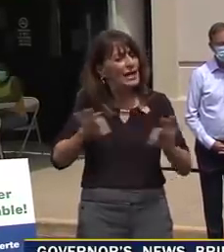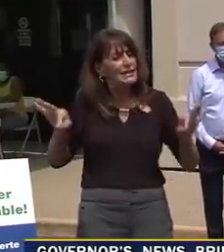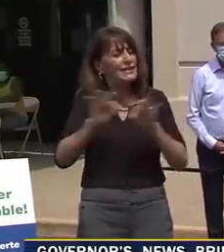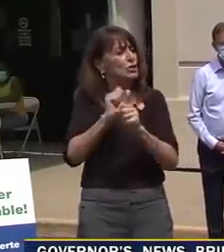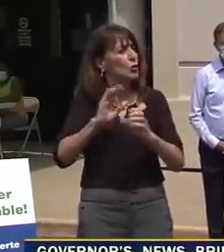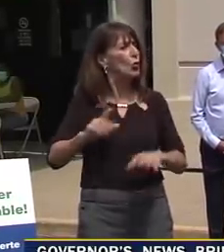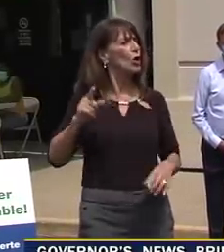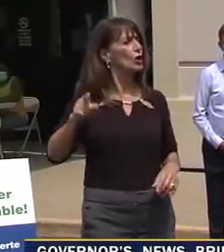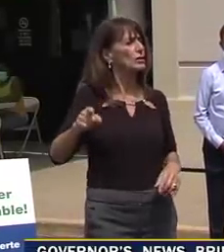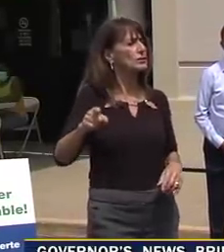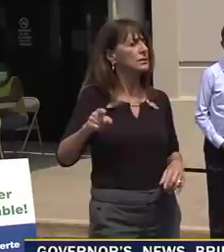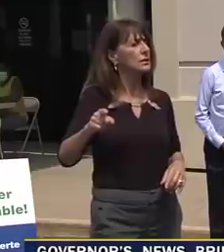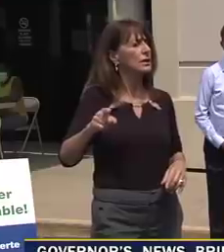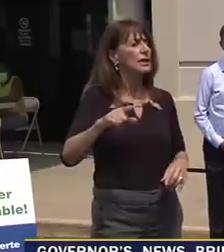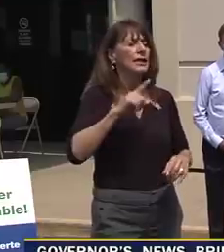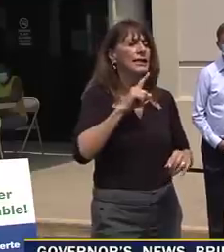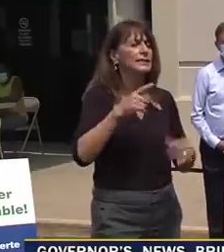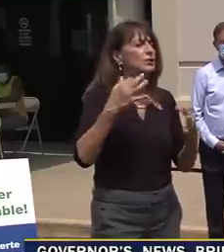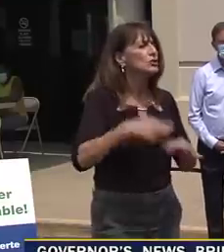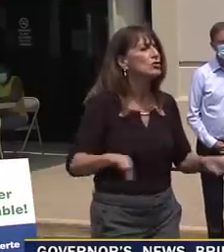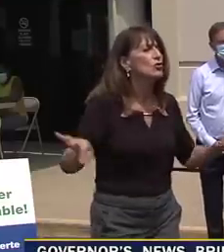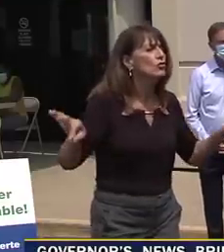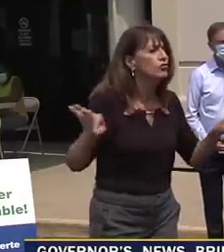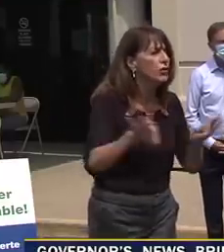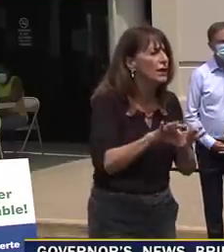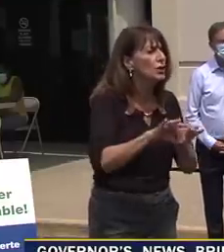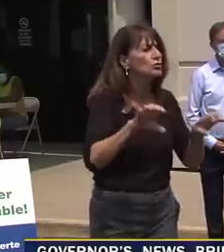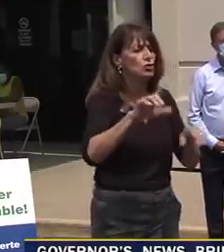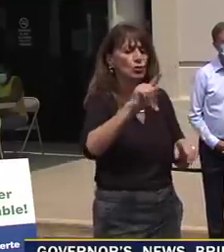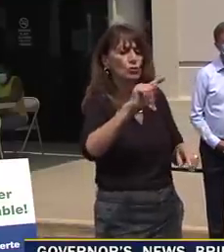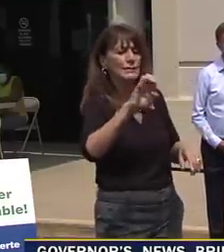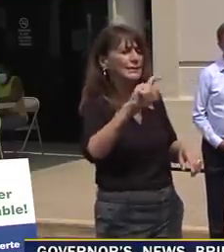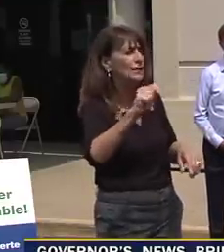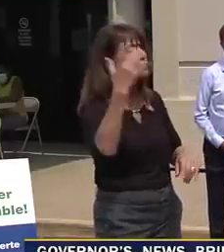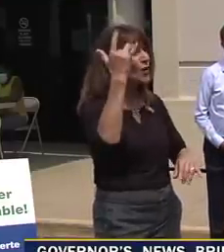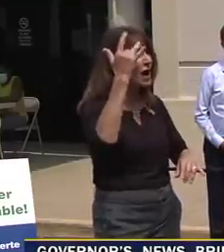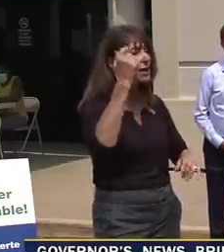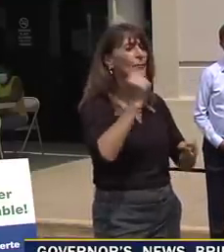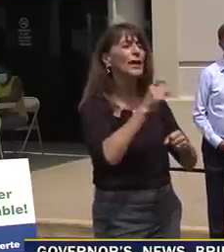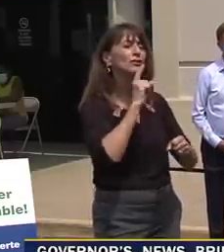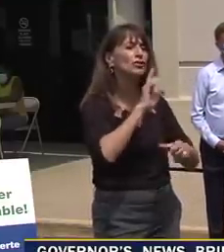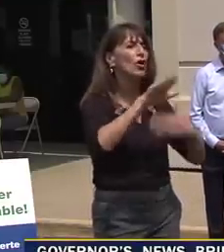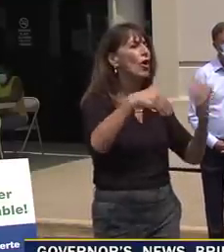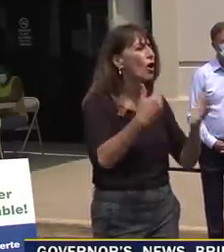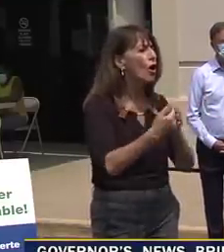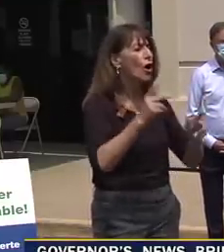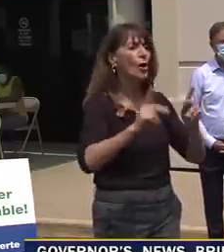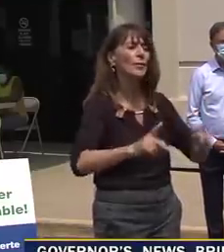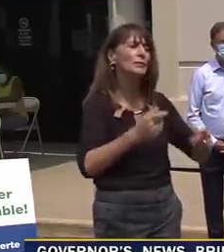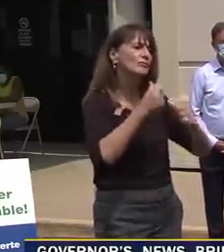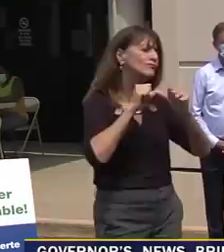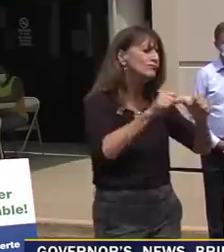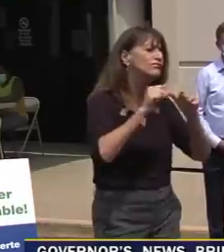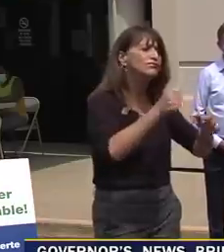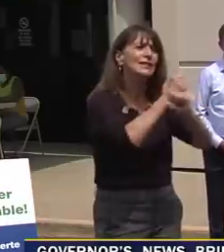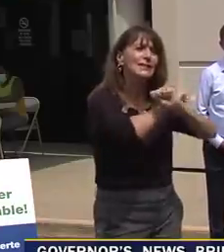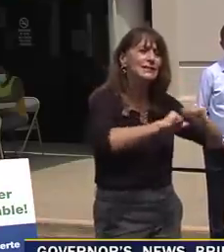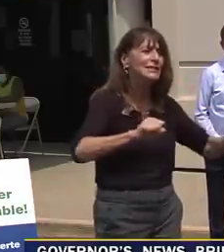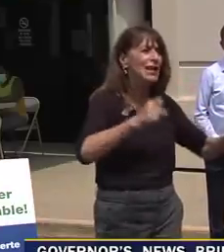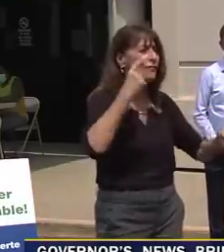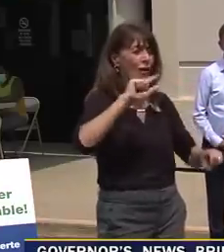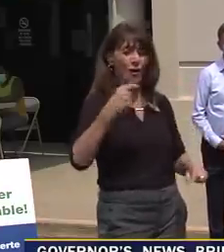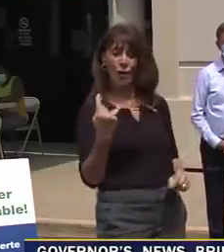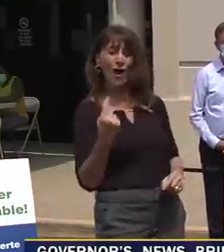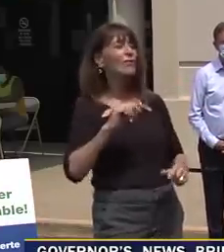workers. This is an absolutely critical step to ensuring the continued safety of health and wellness of all Connecticut